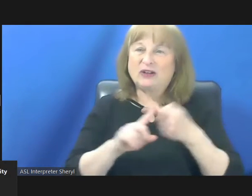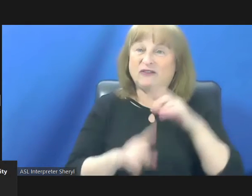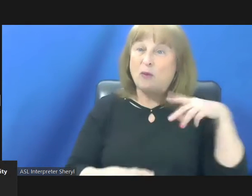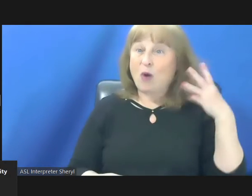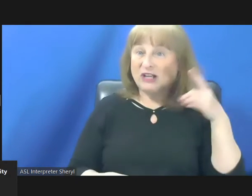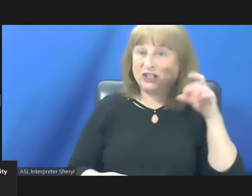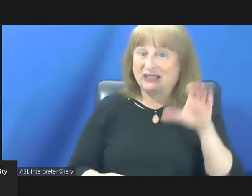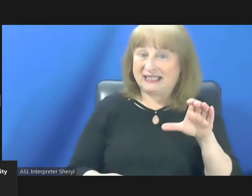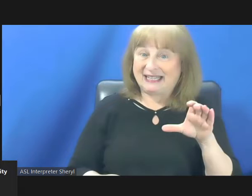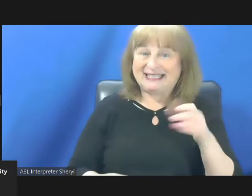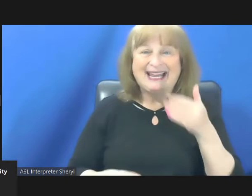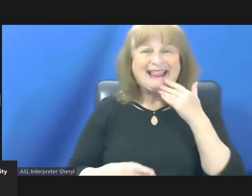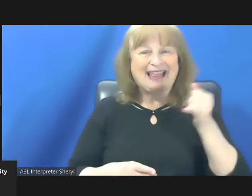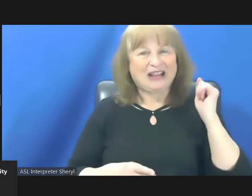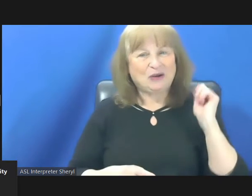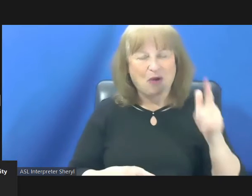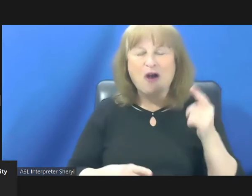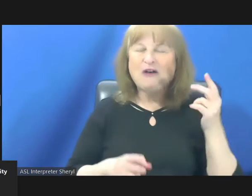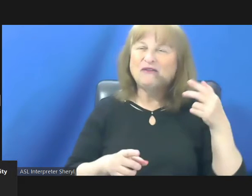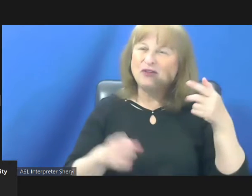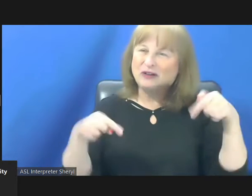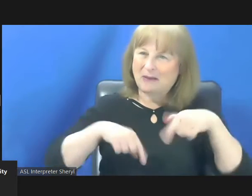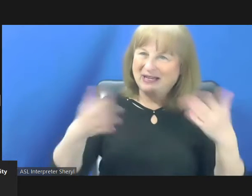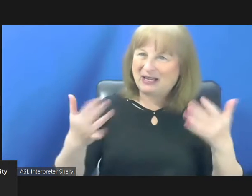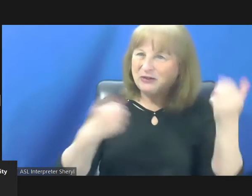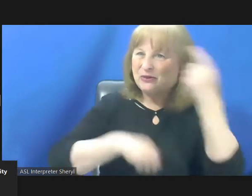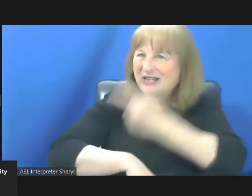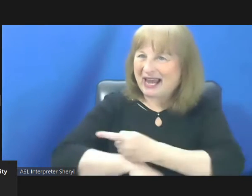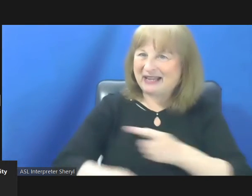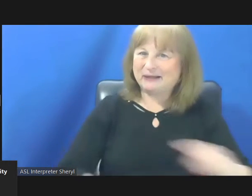D.C. Thank you all for being here today.